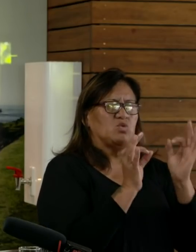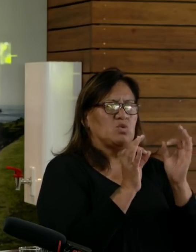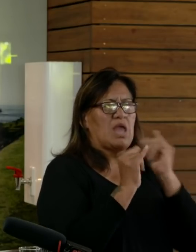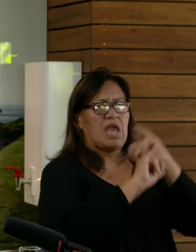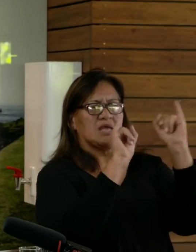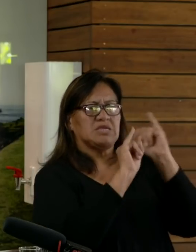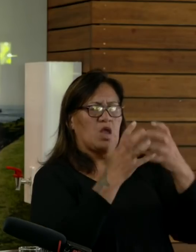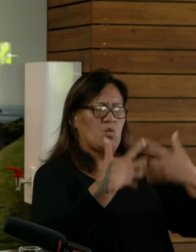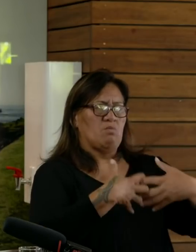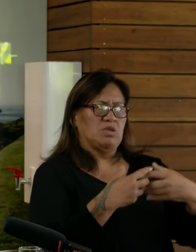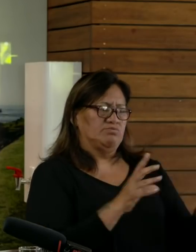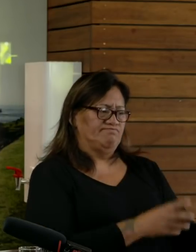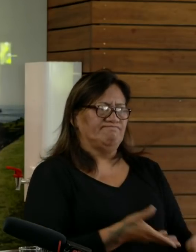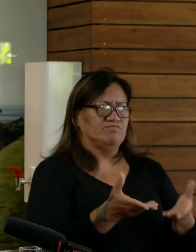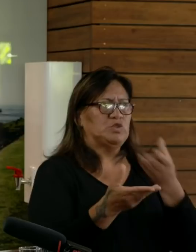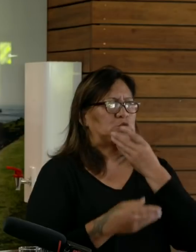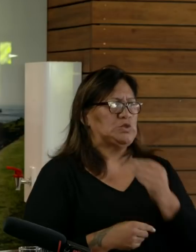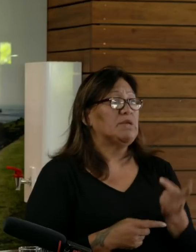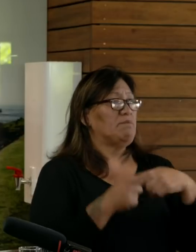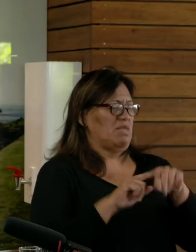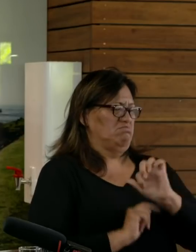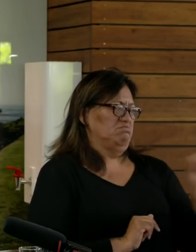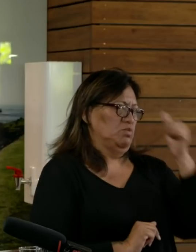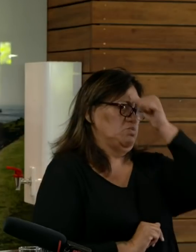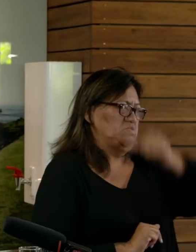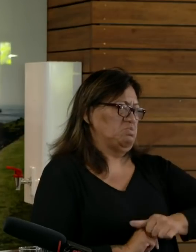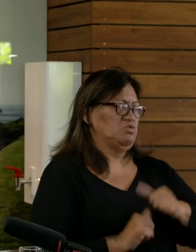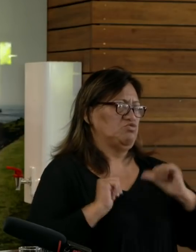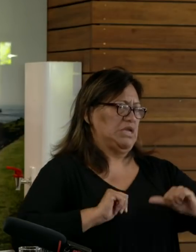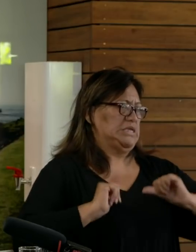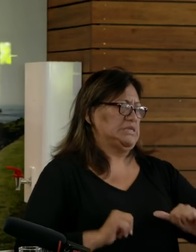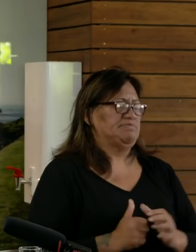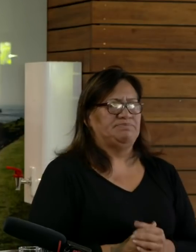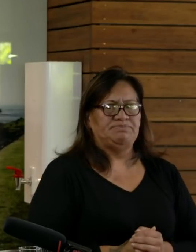material equipment and training.